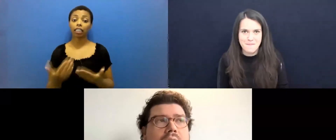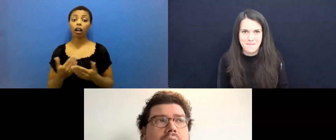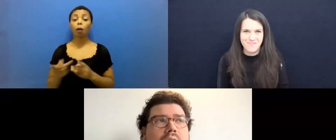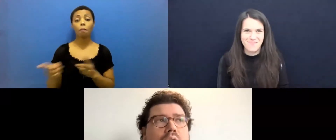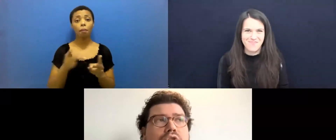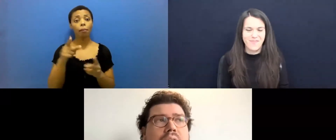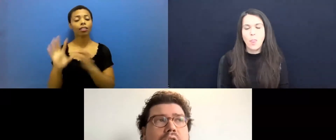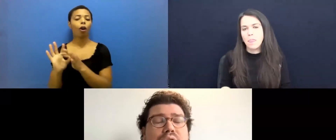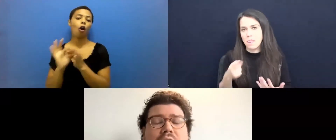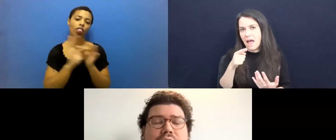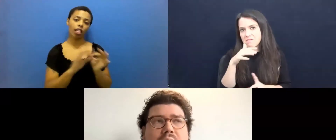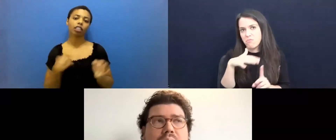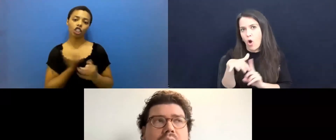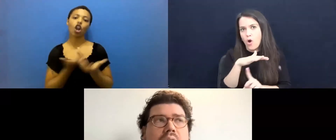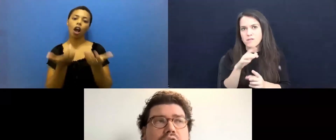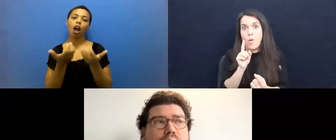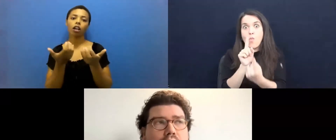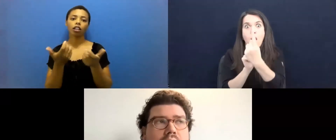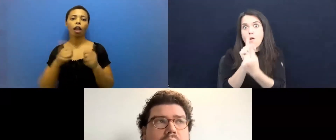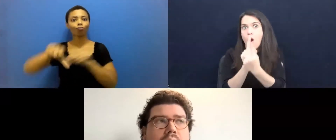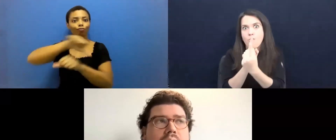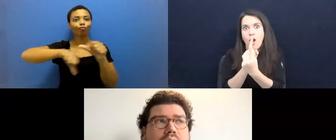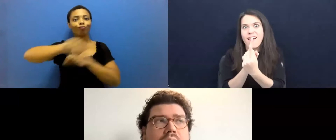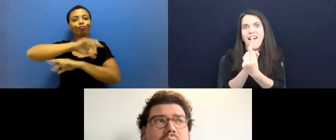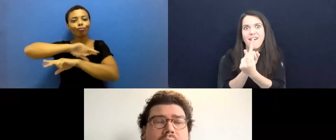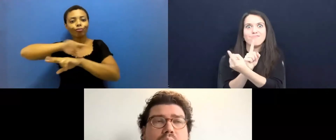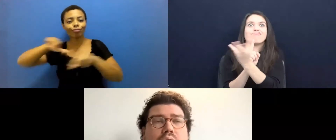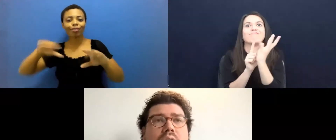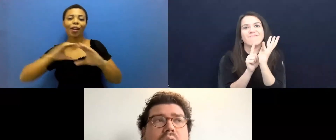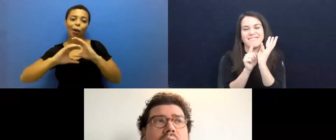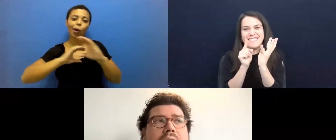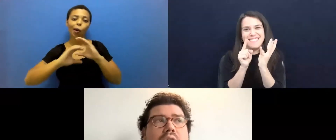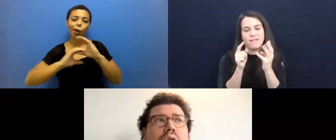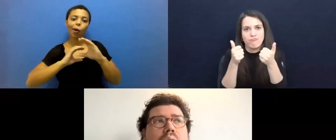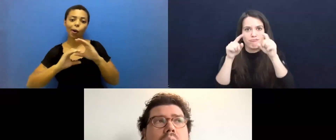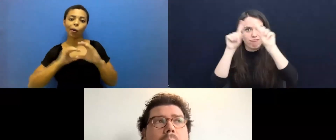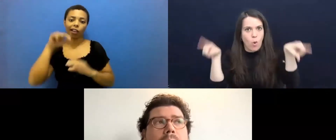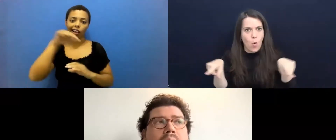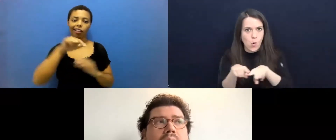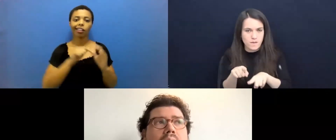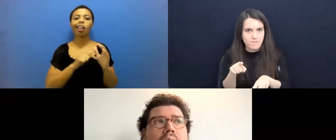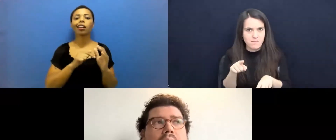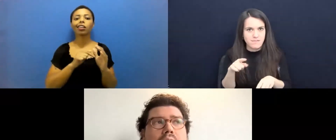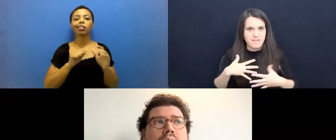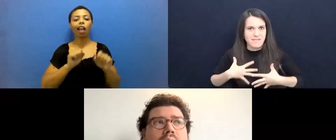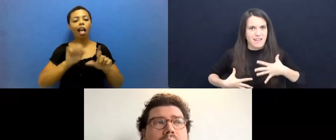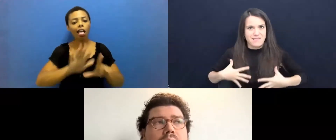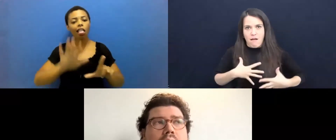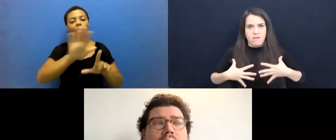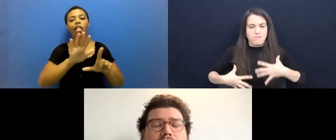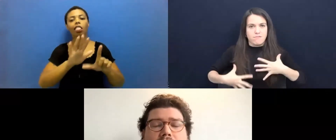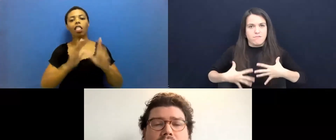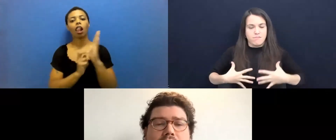contexts that one-to-many communication can be supported by using the tactile board. And also, I know that